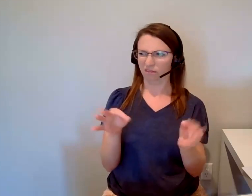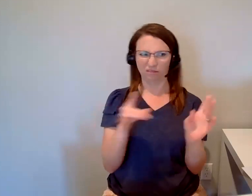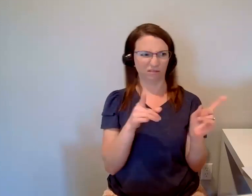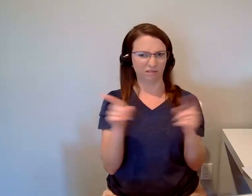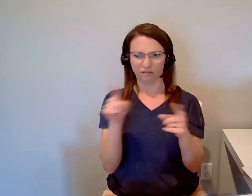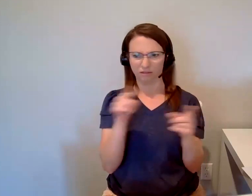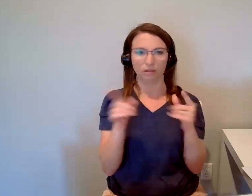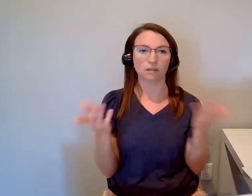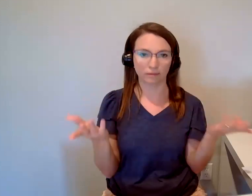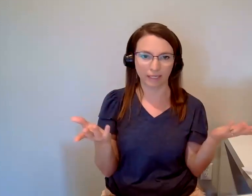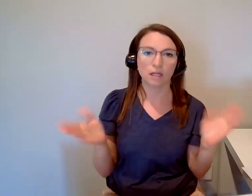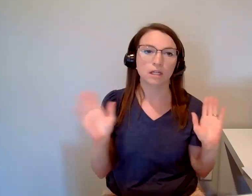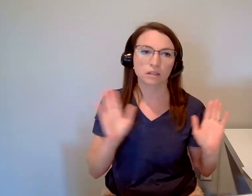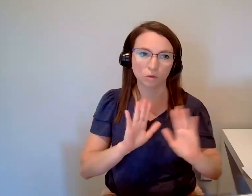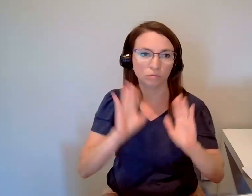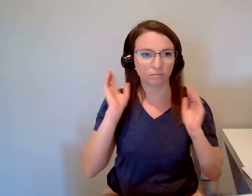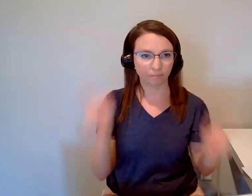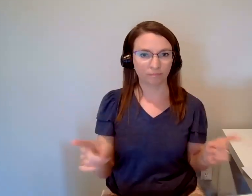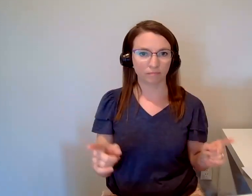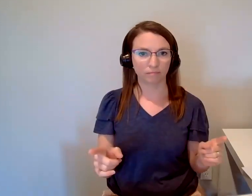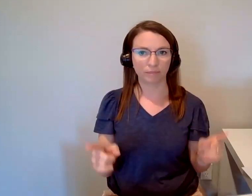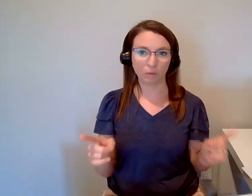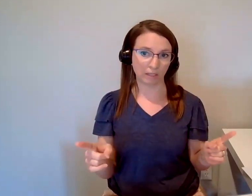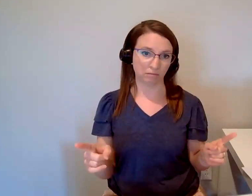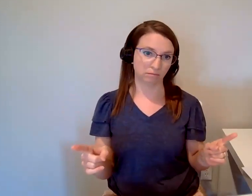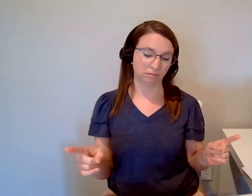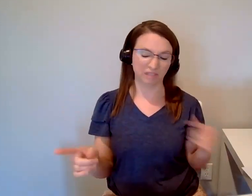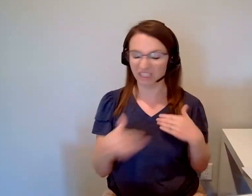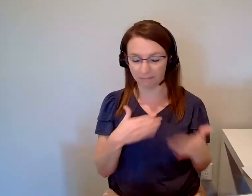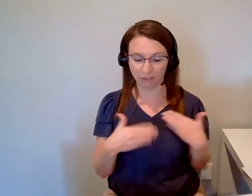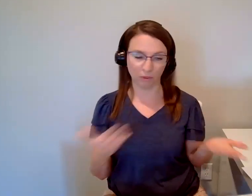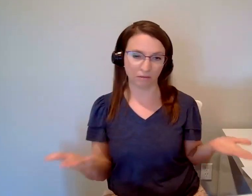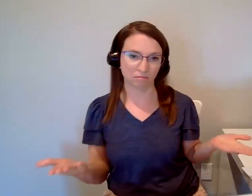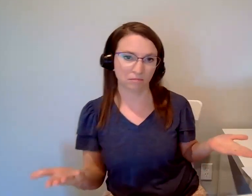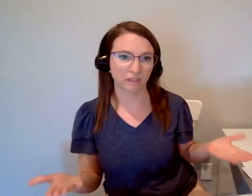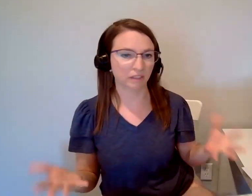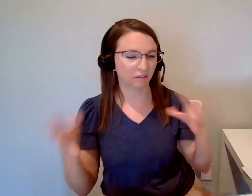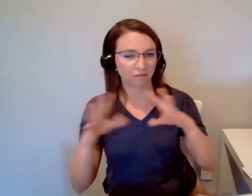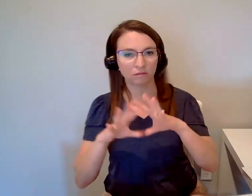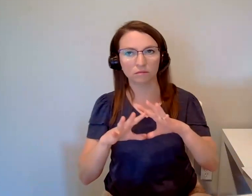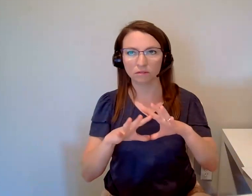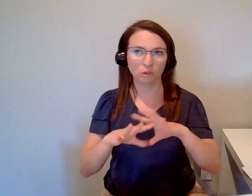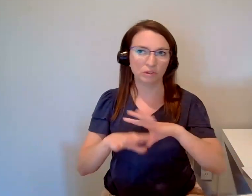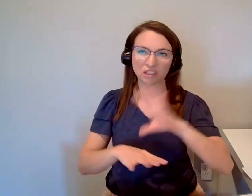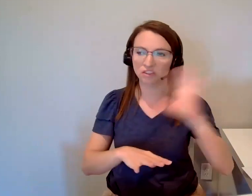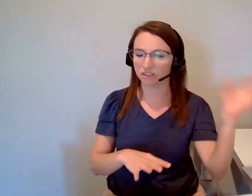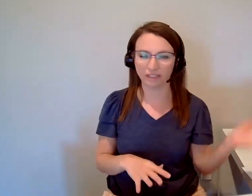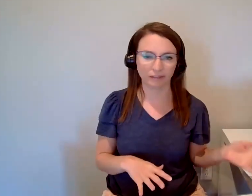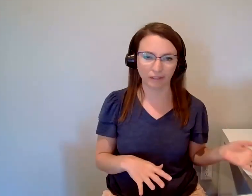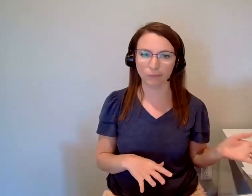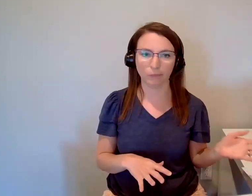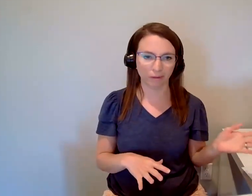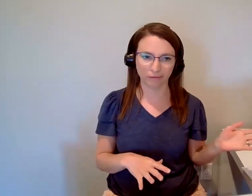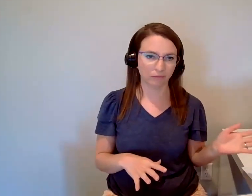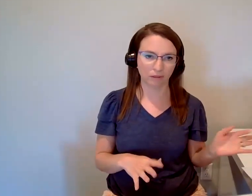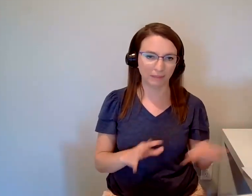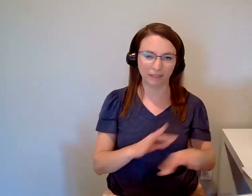oh. Okay. So pick one, but it doesn't matter what. You can understand anyone. I mean, it doesn't,